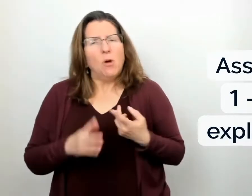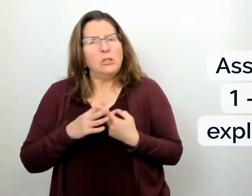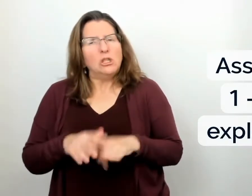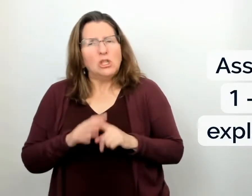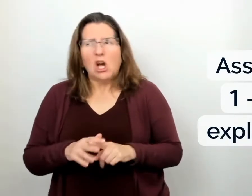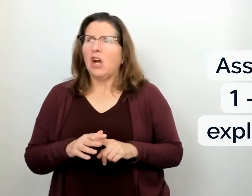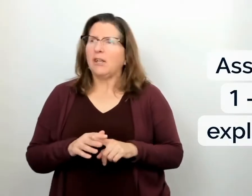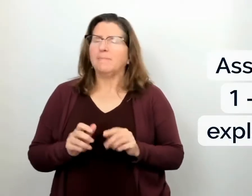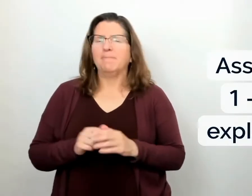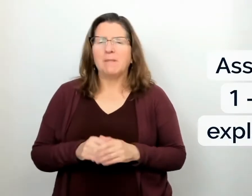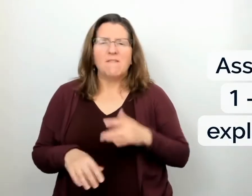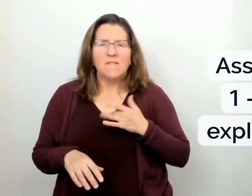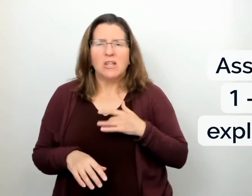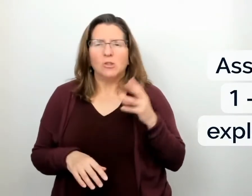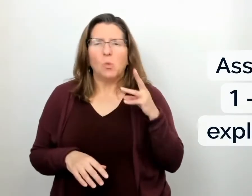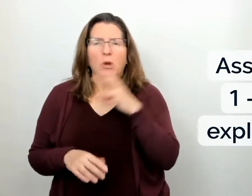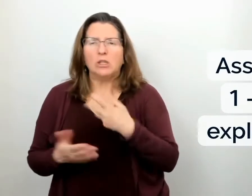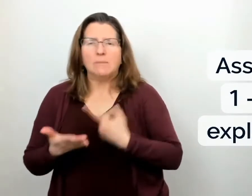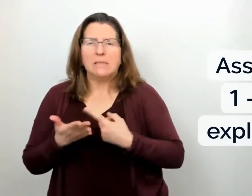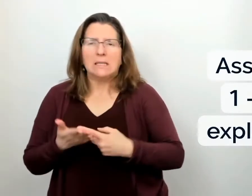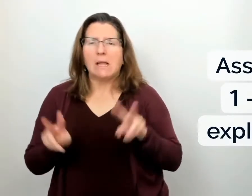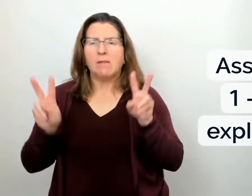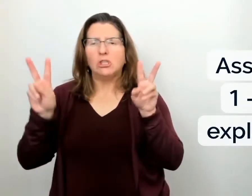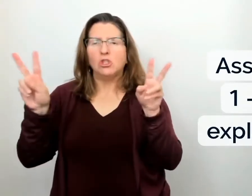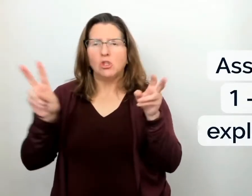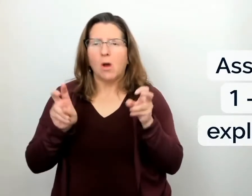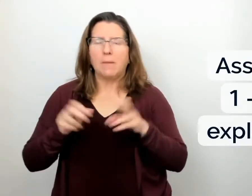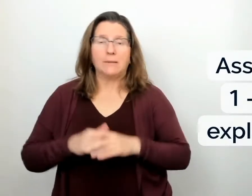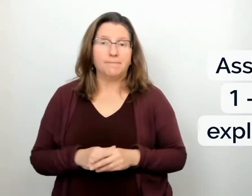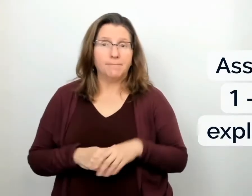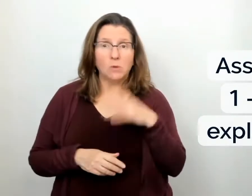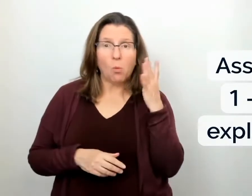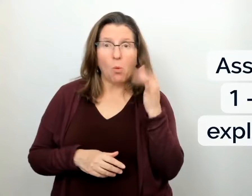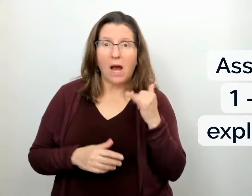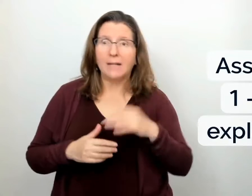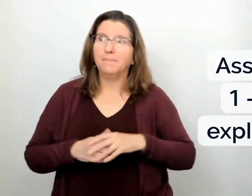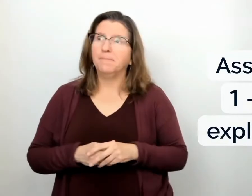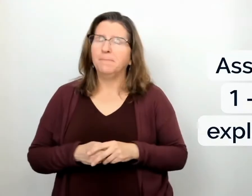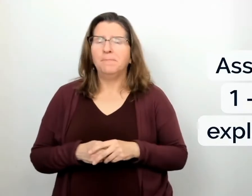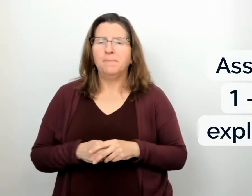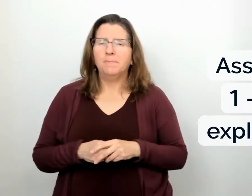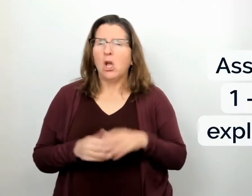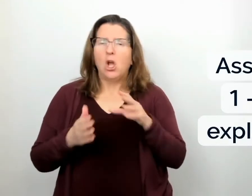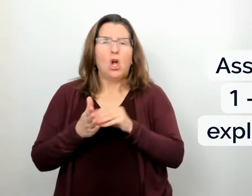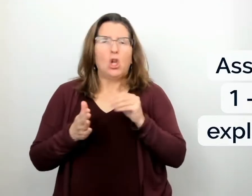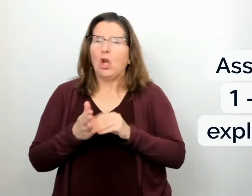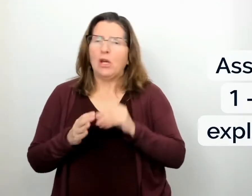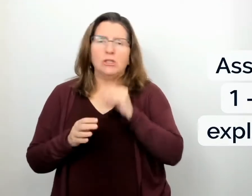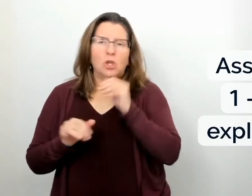Before I get into that, full disclosure, I feel awkward talking about this at all. First